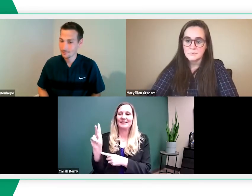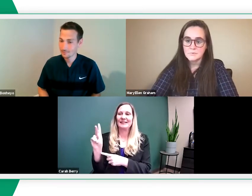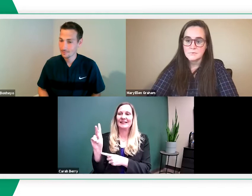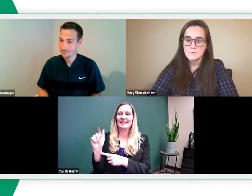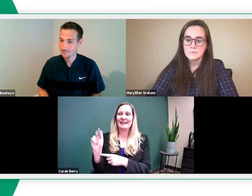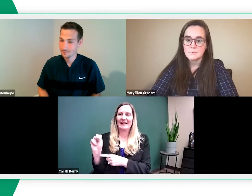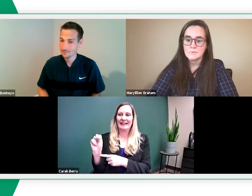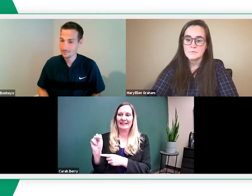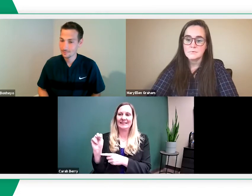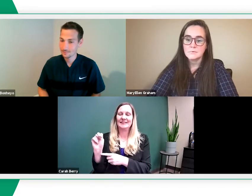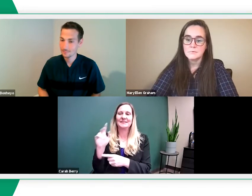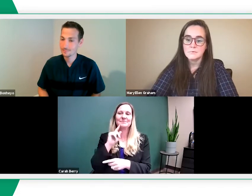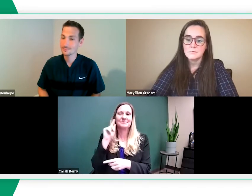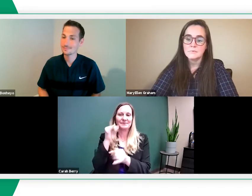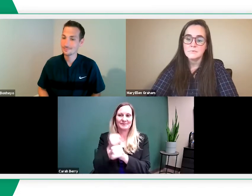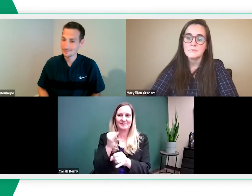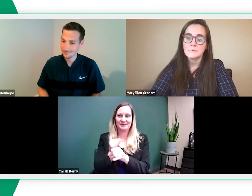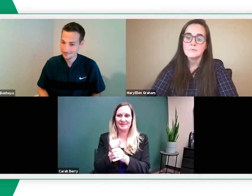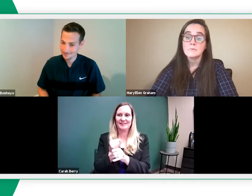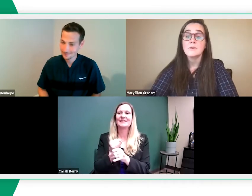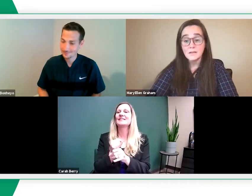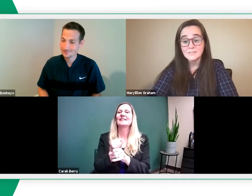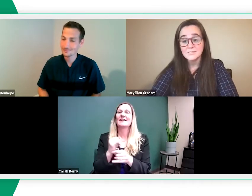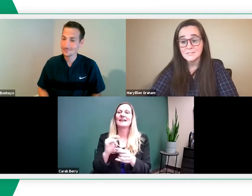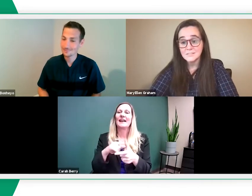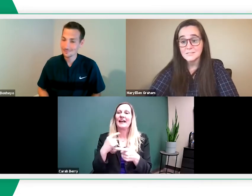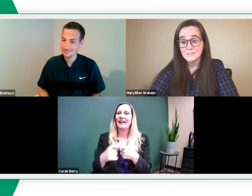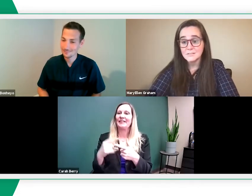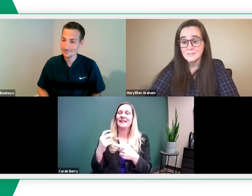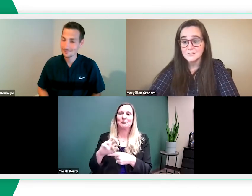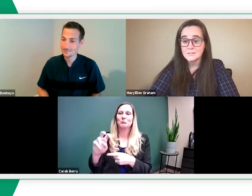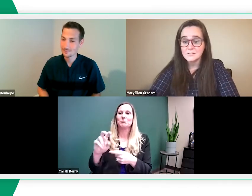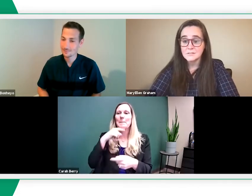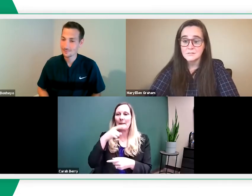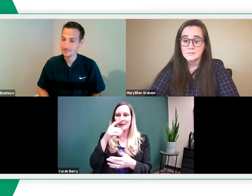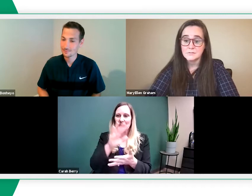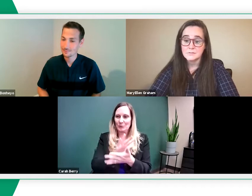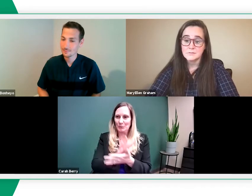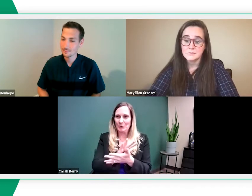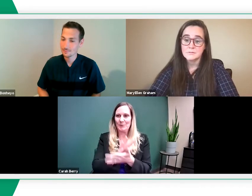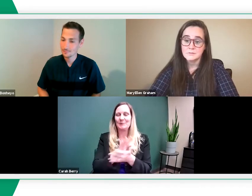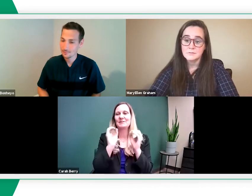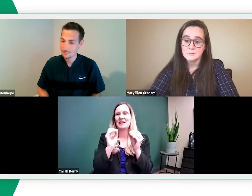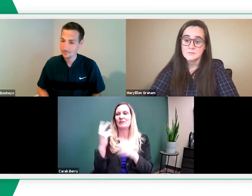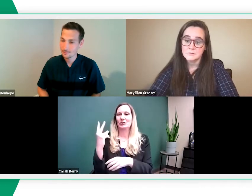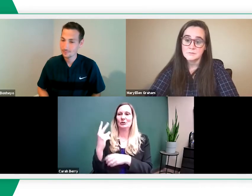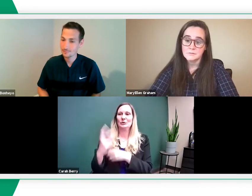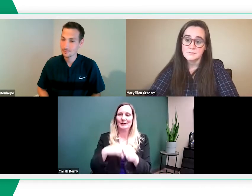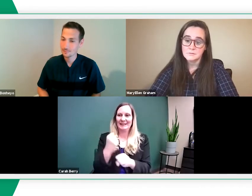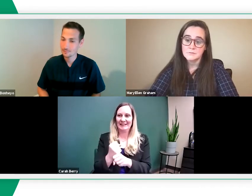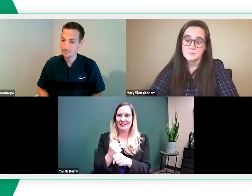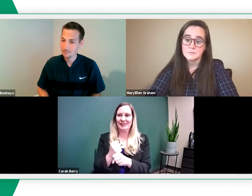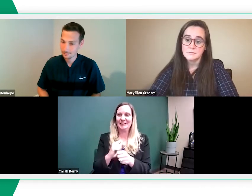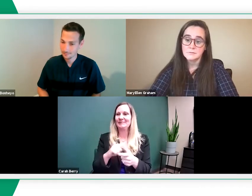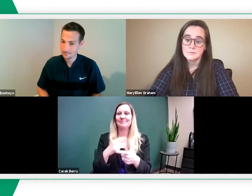for 9 years at the Kansas School for the Deaf. I then transitioned